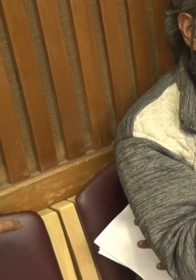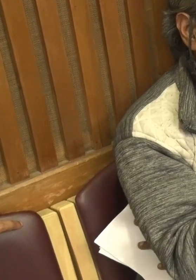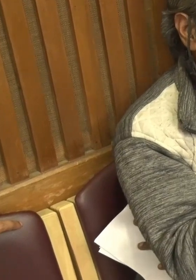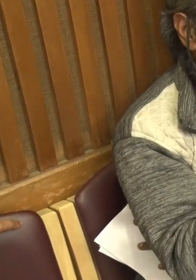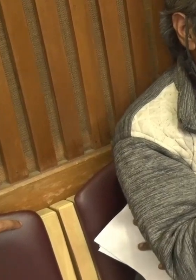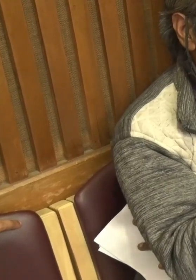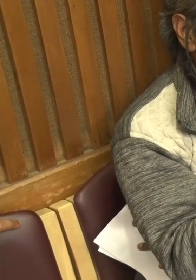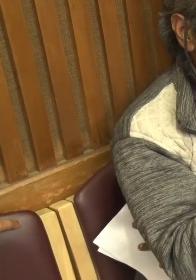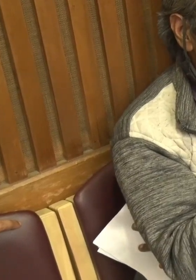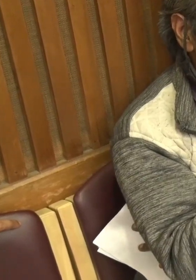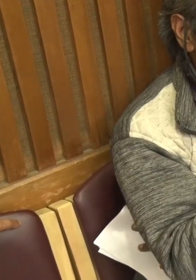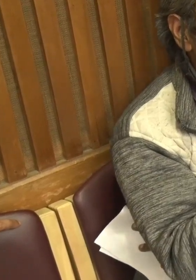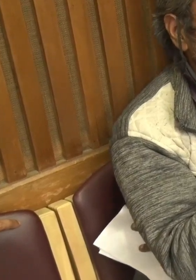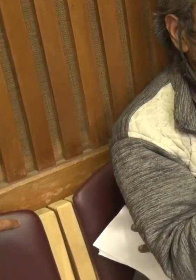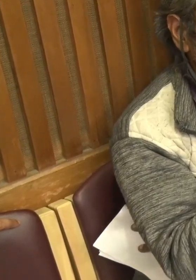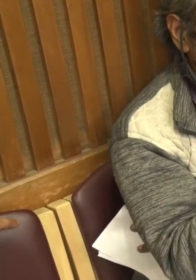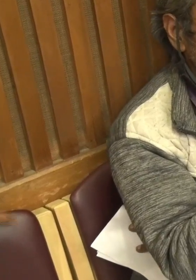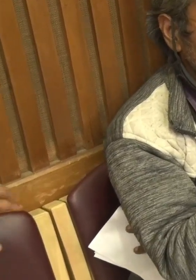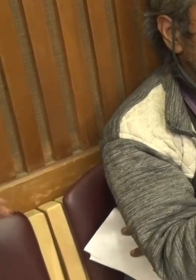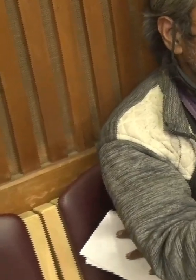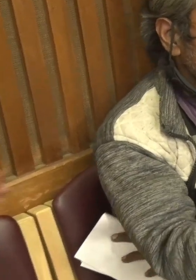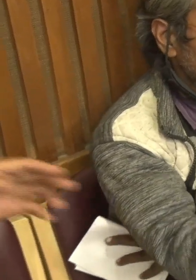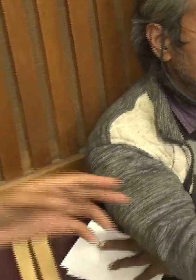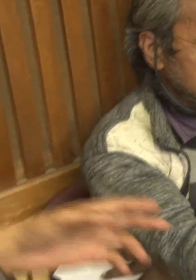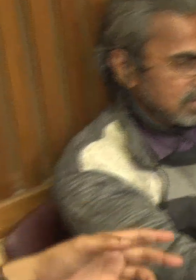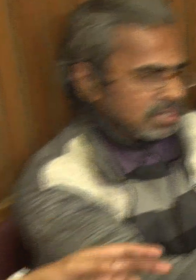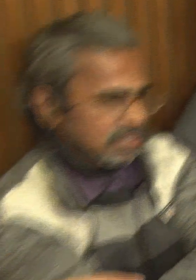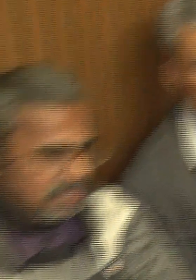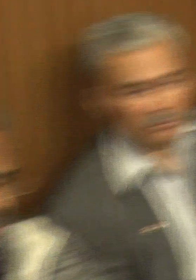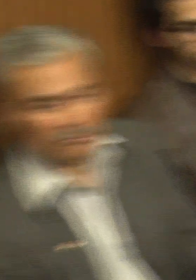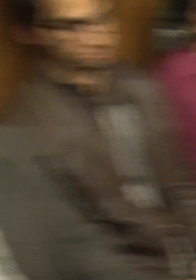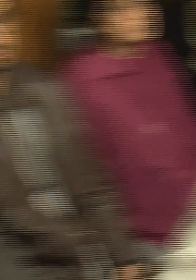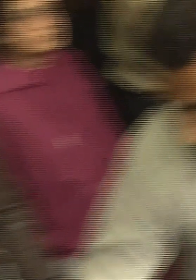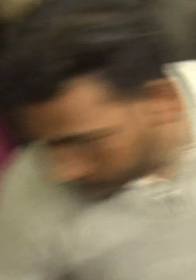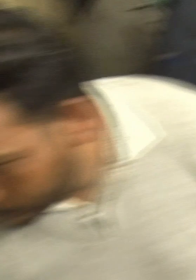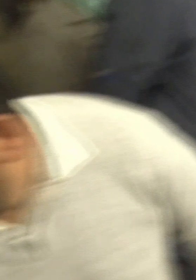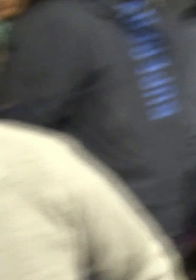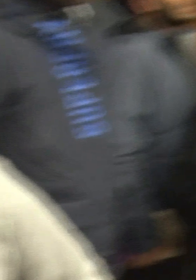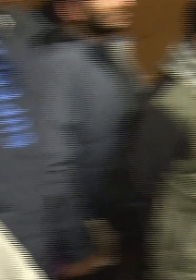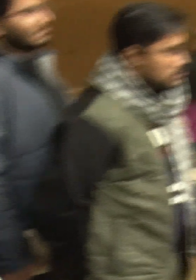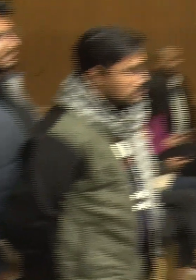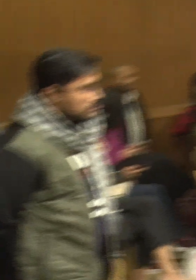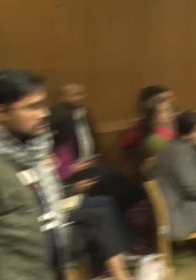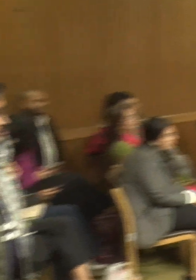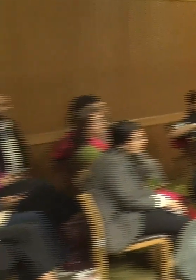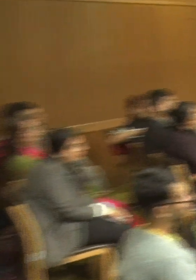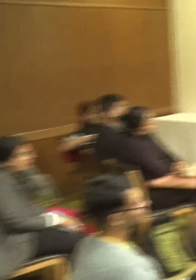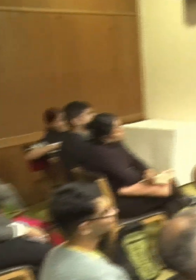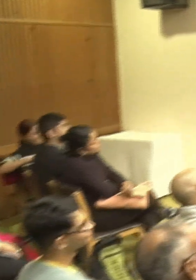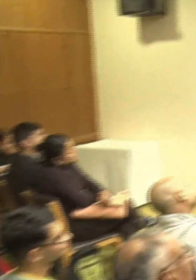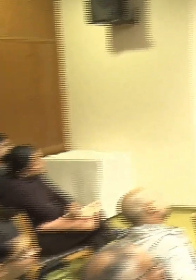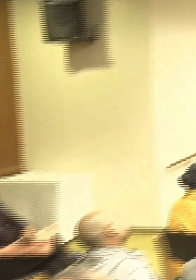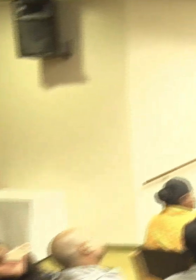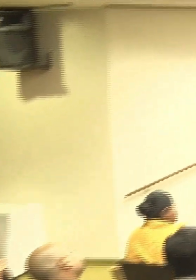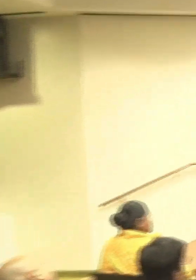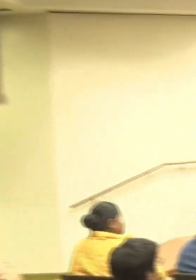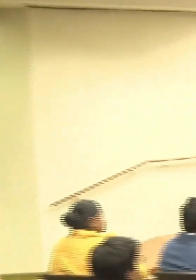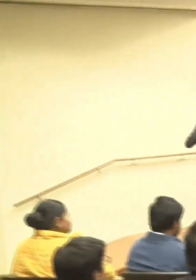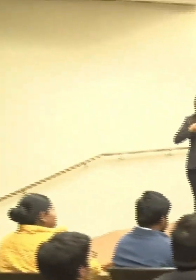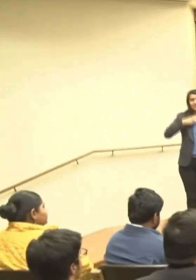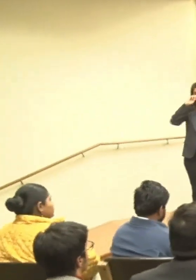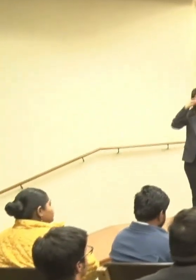is the requirement for minimum to be a language? Well, I wish I could ask that question to myself